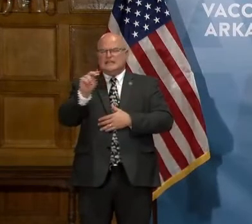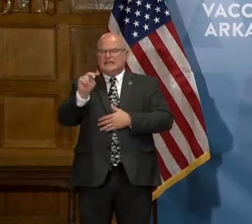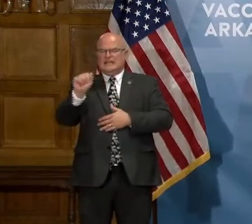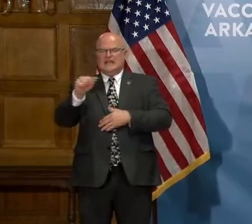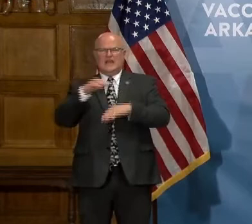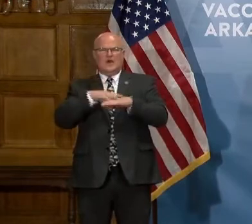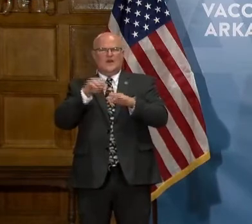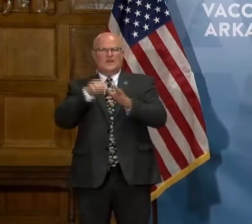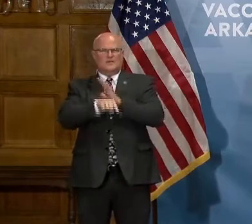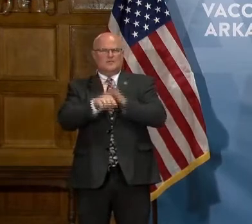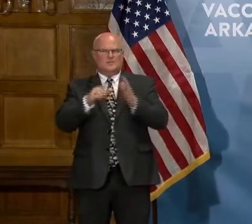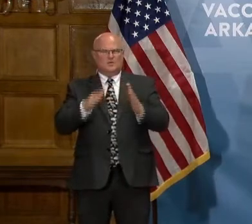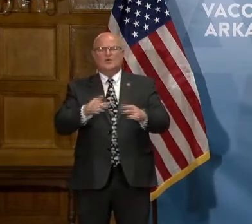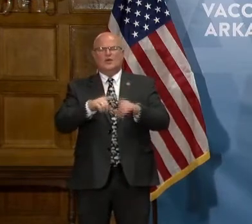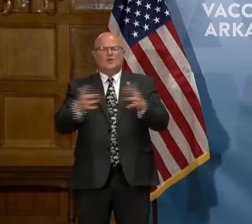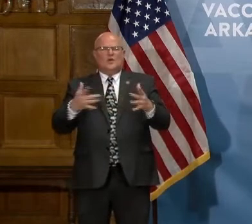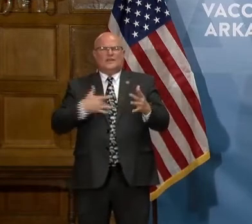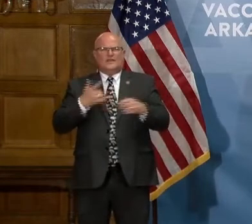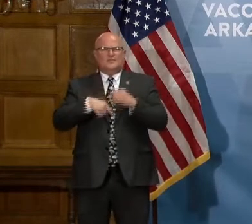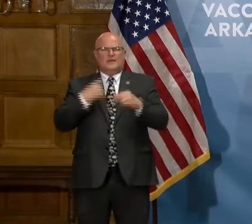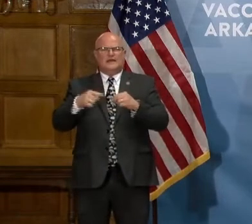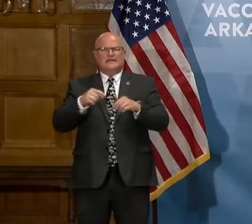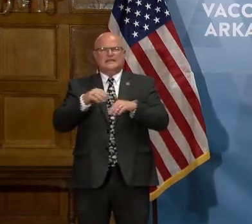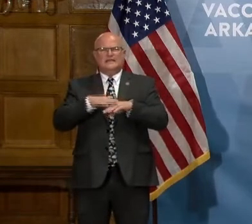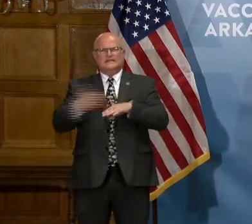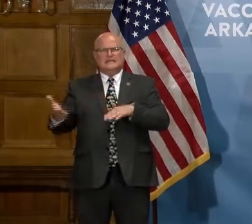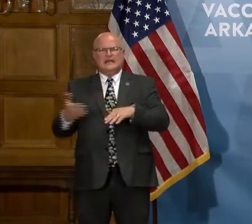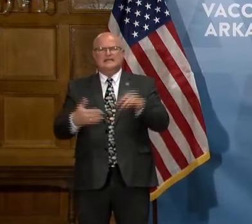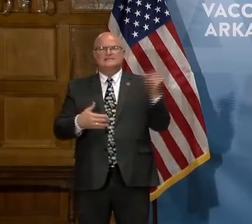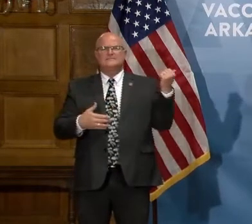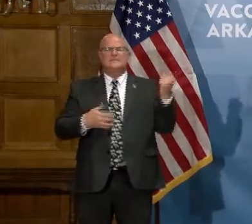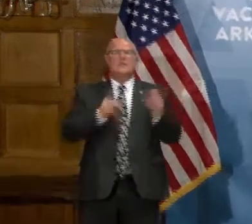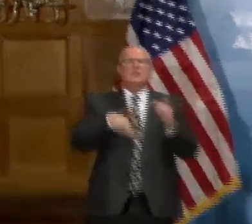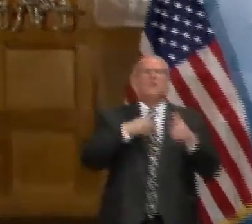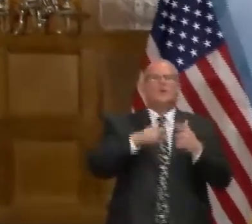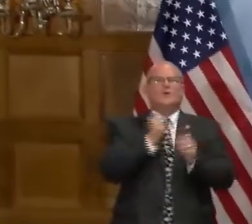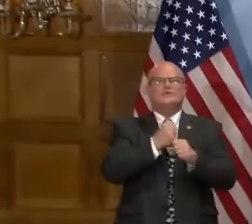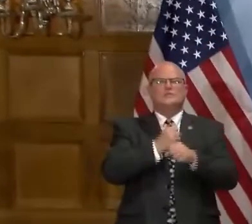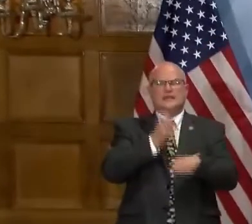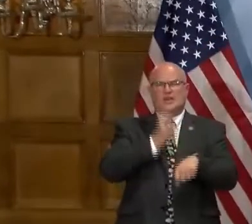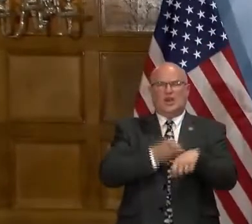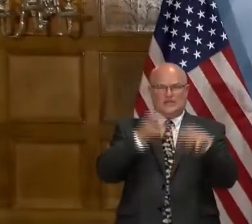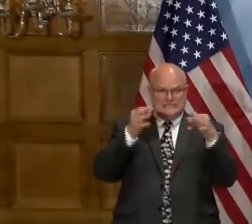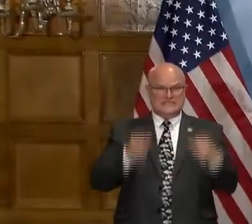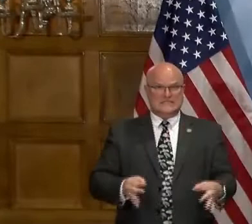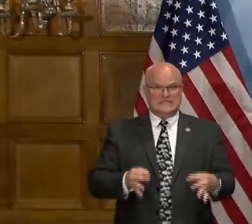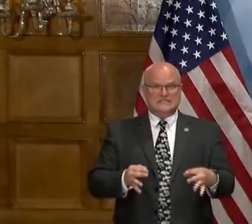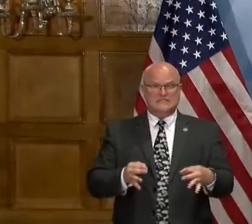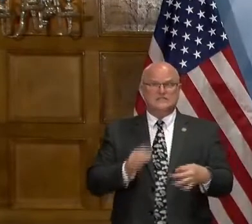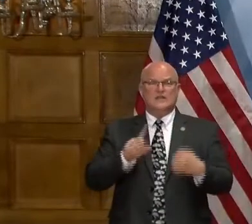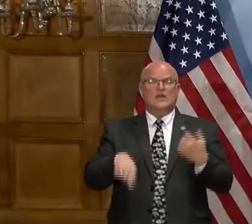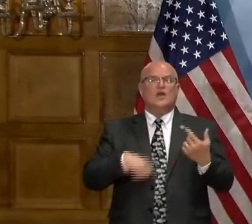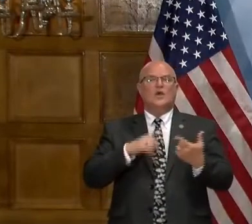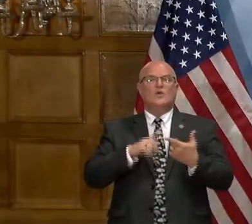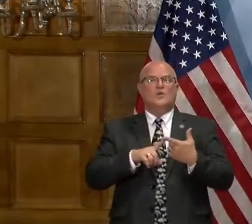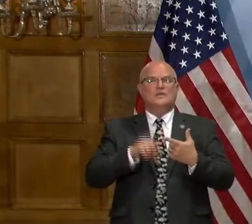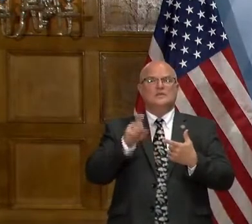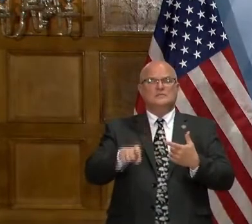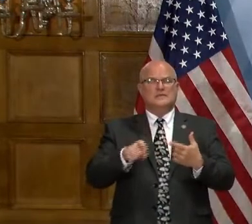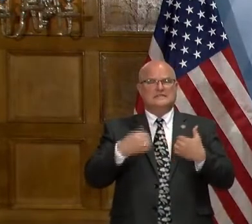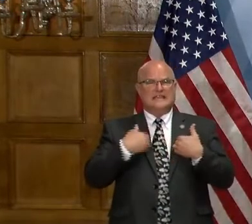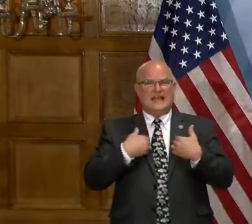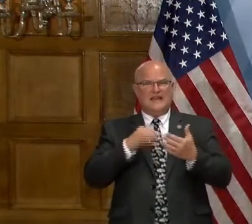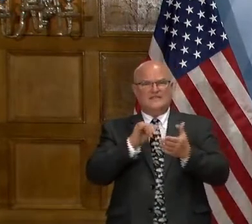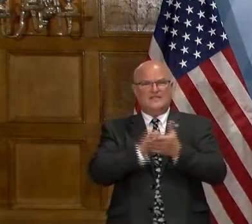now about your role in his execution? Whenever you make tough decisions, whenever you have to carry